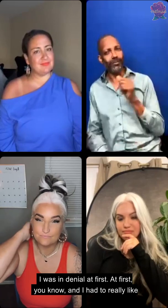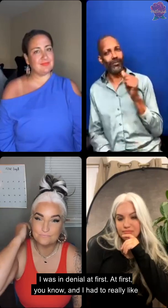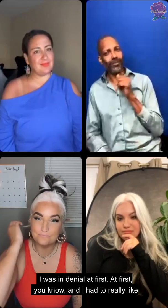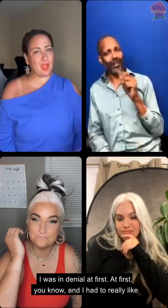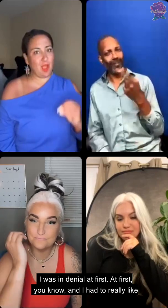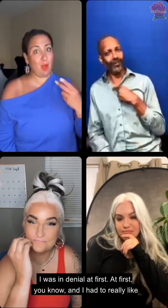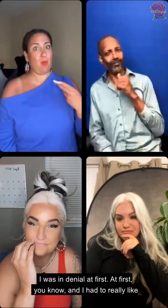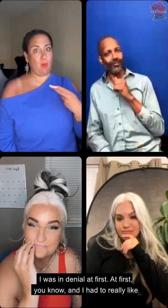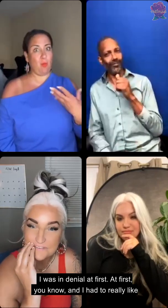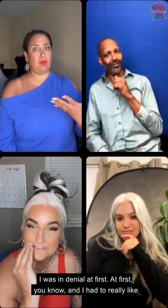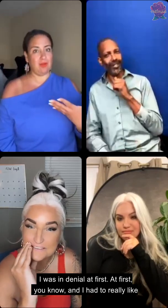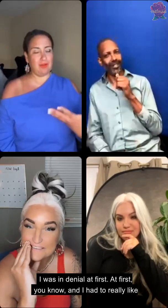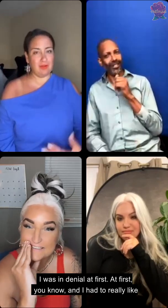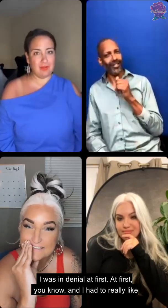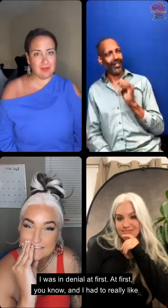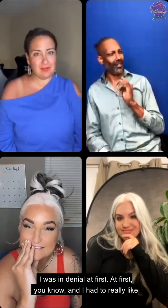denial